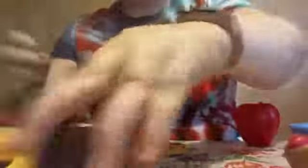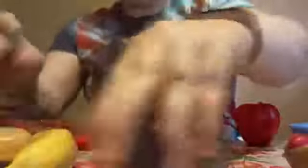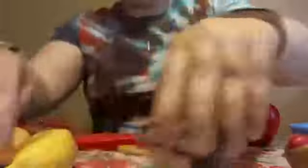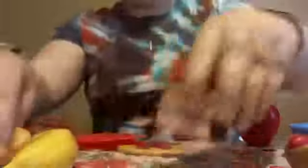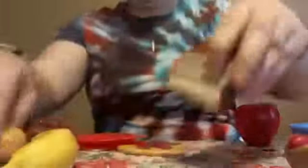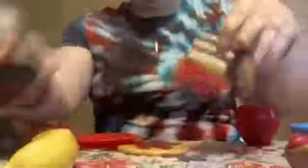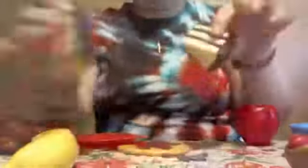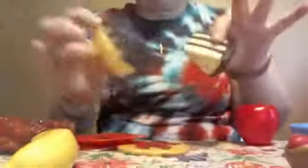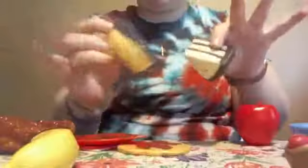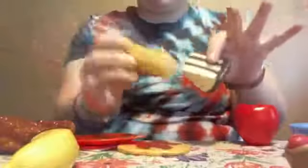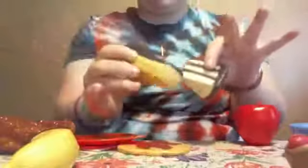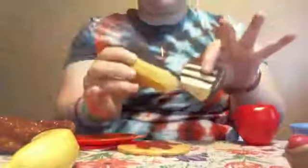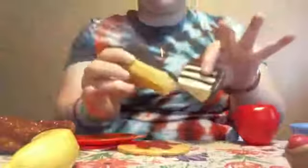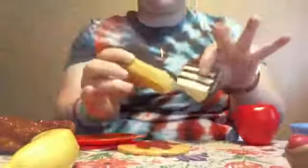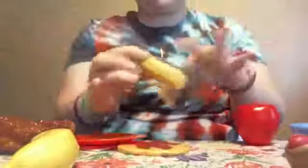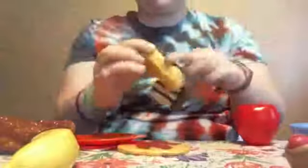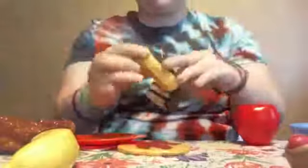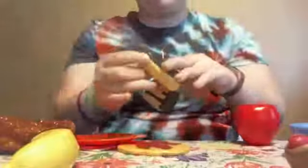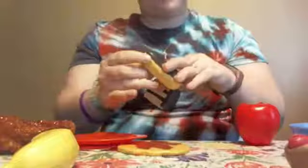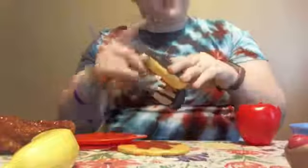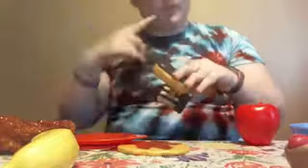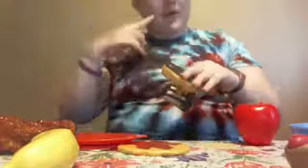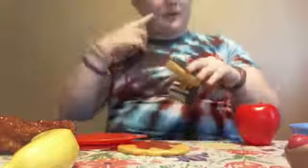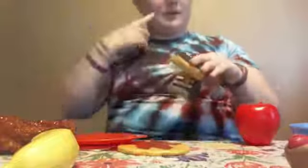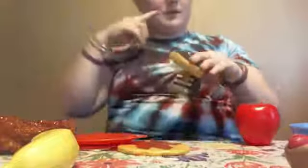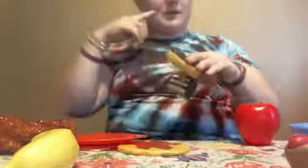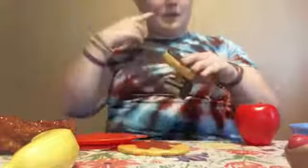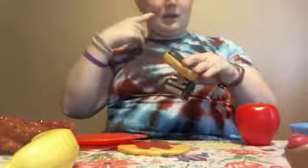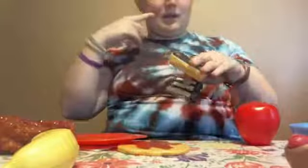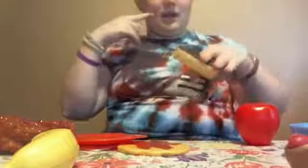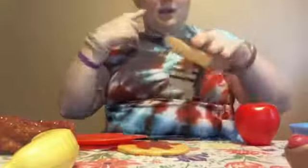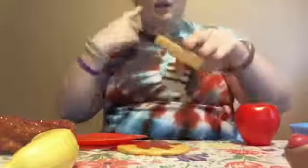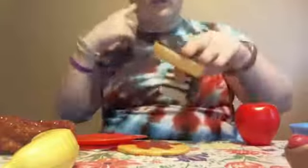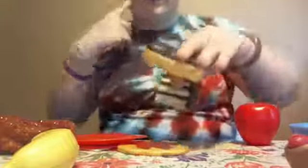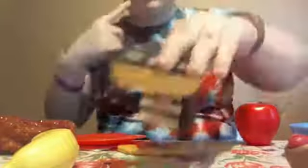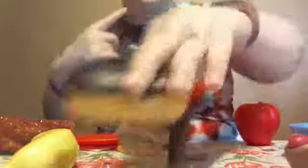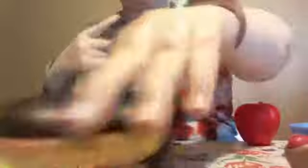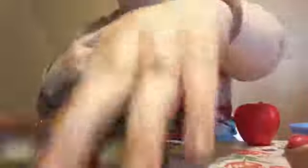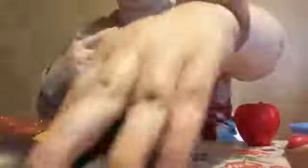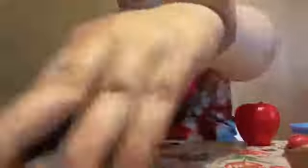And then these are our sweets, so our dessert or our candy.